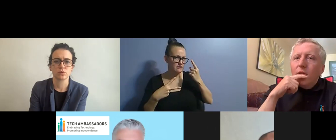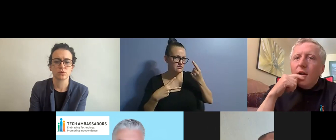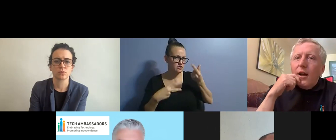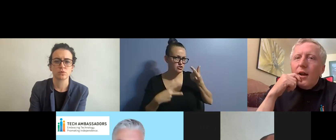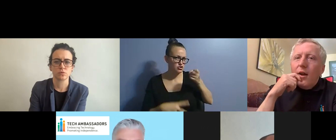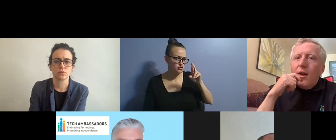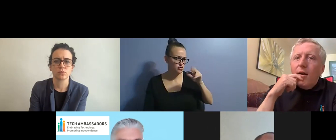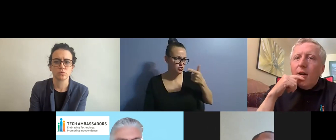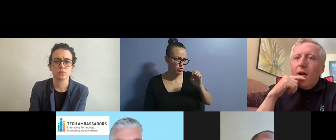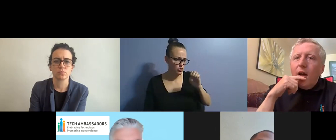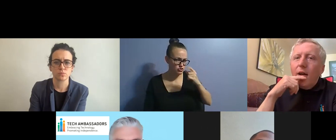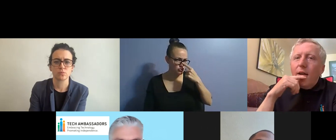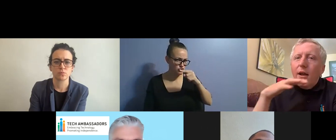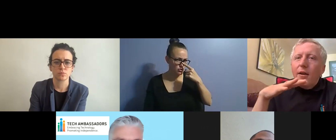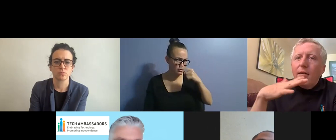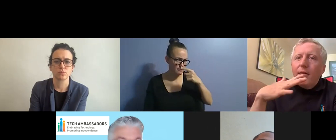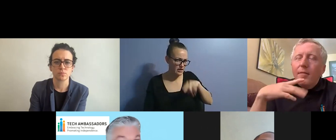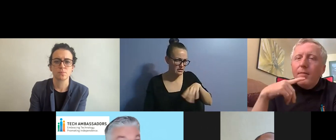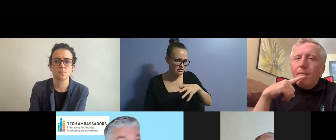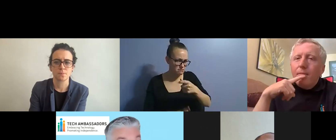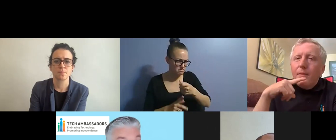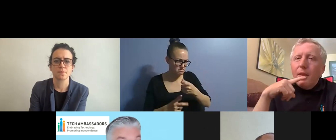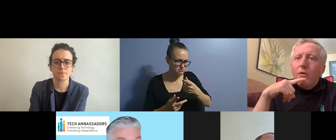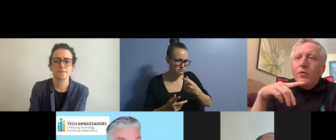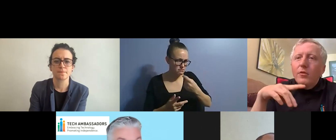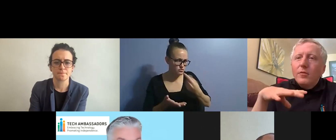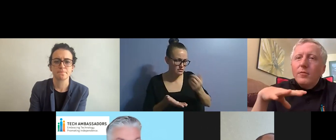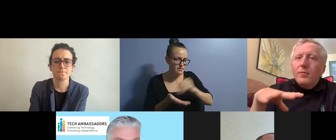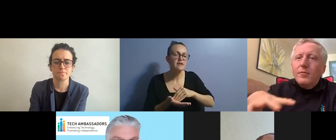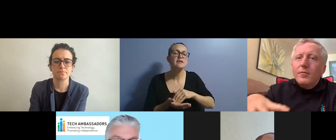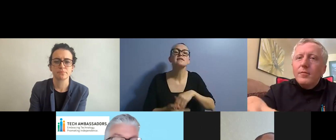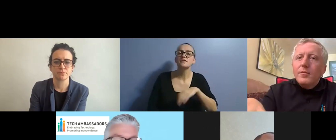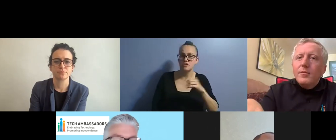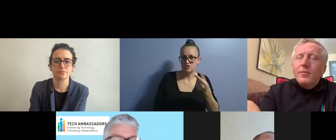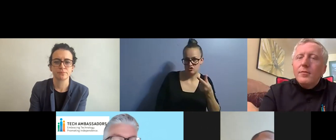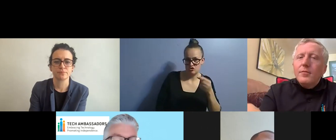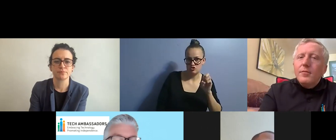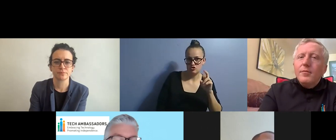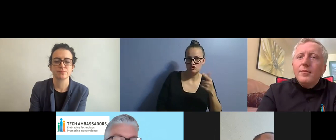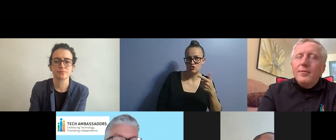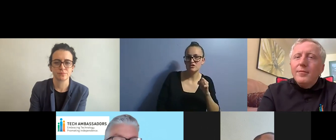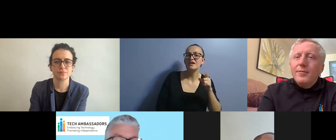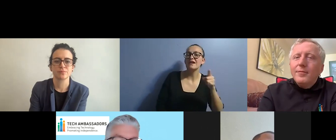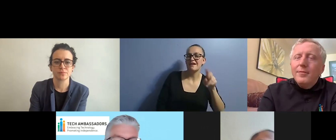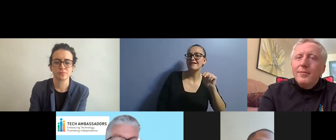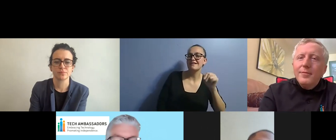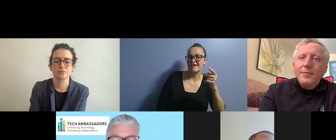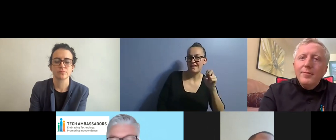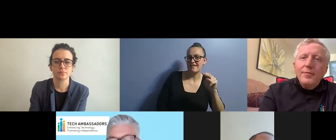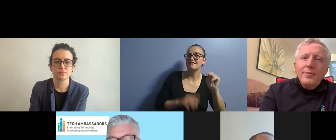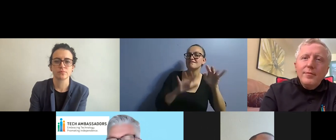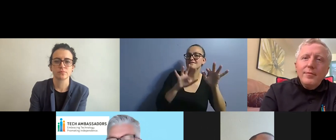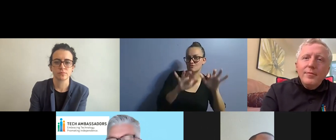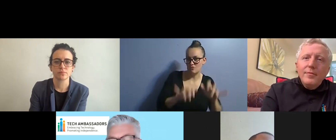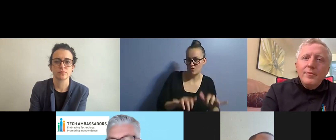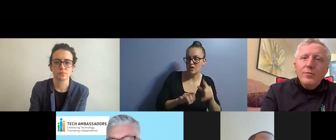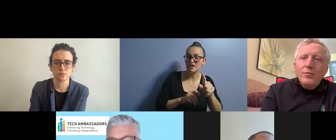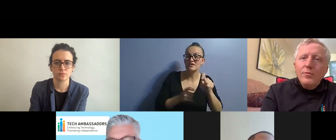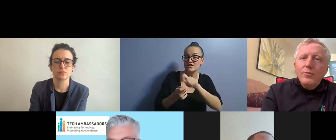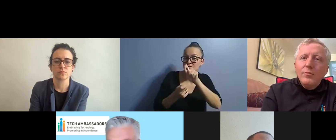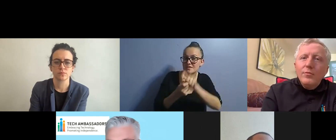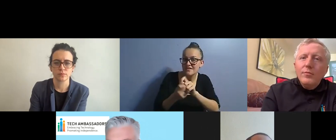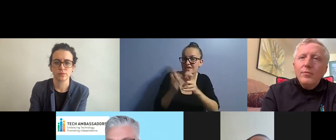what? This was I think Nathan actually wrote this one in, which is, are there specific technologies that you use